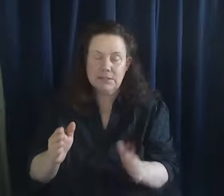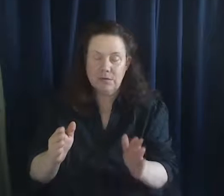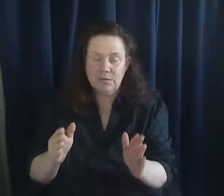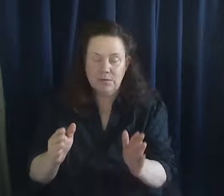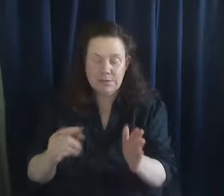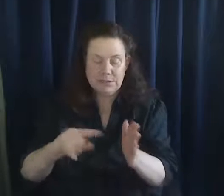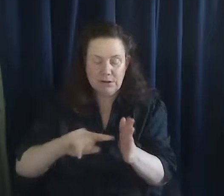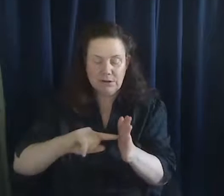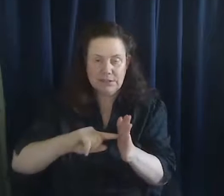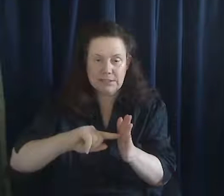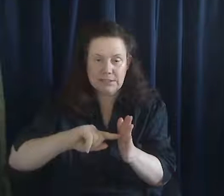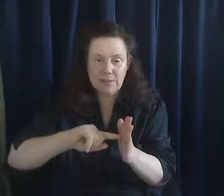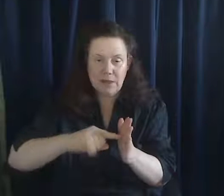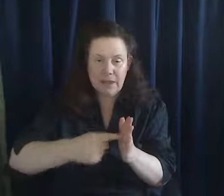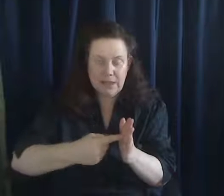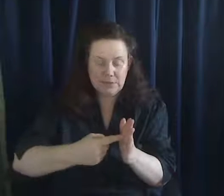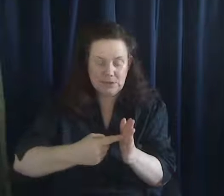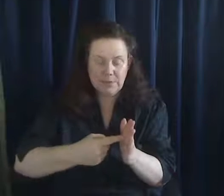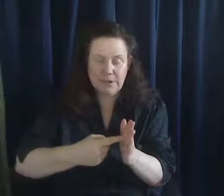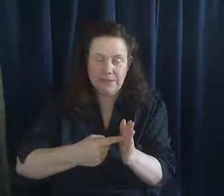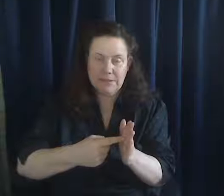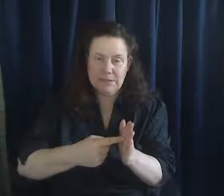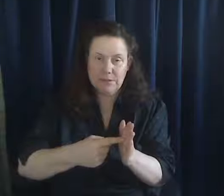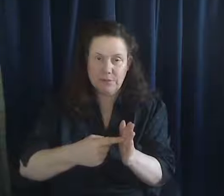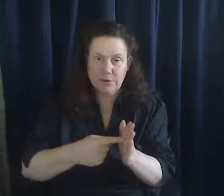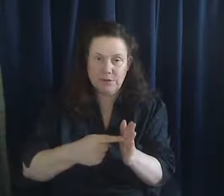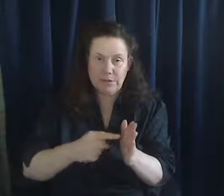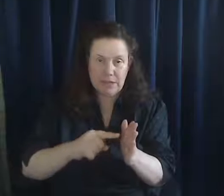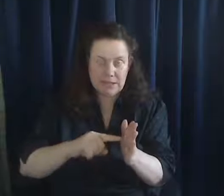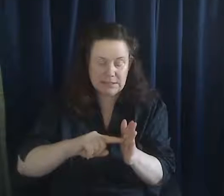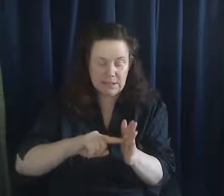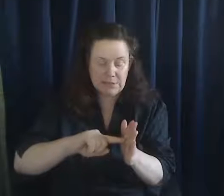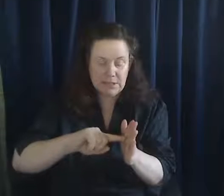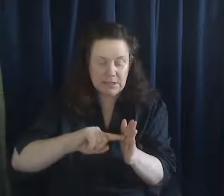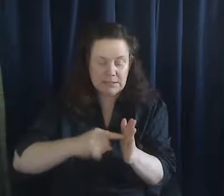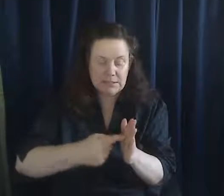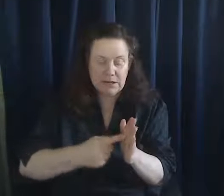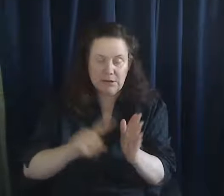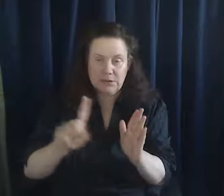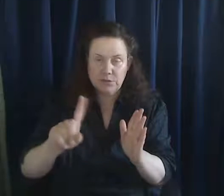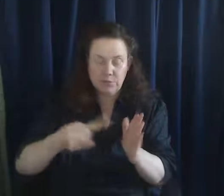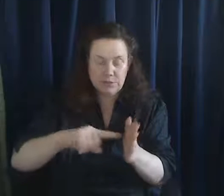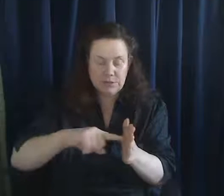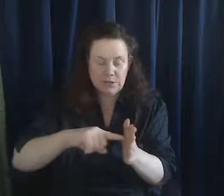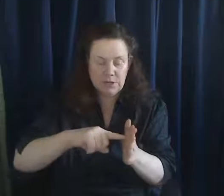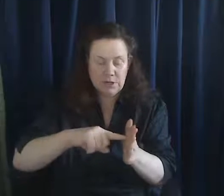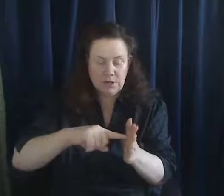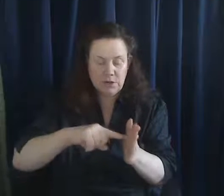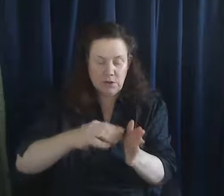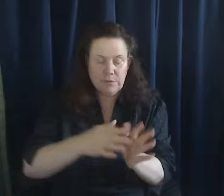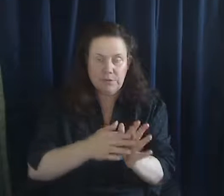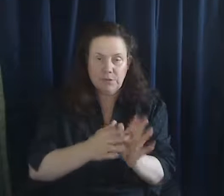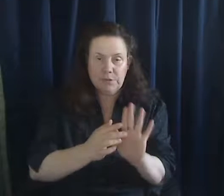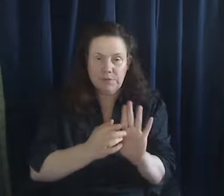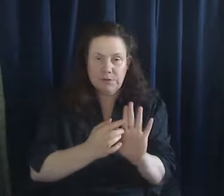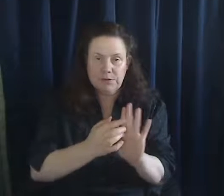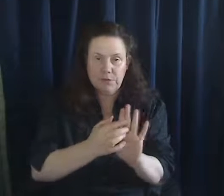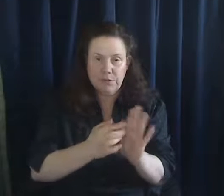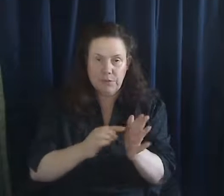so for start, it's a small hand shape, but I think it's important to the concept. Start, it's your pointer going between fingers 2 and 3,